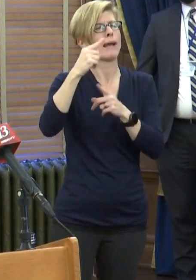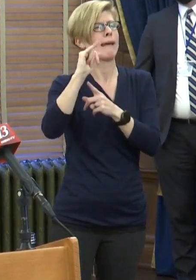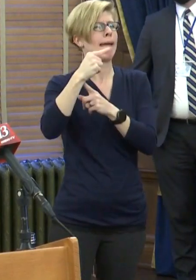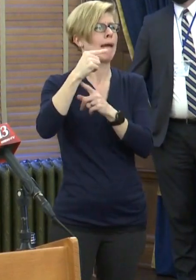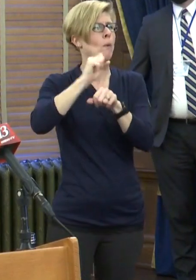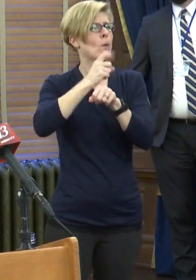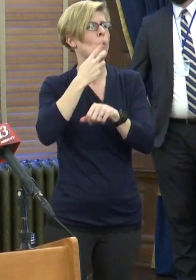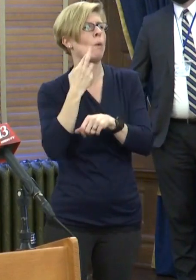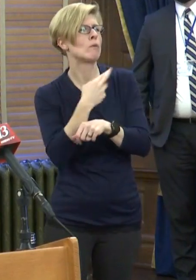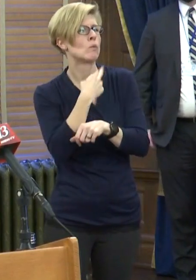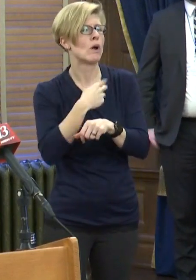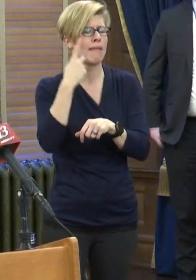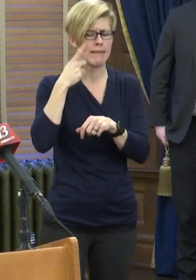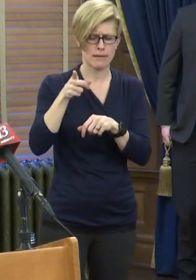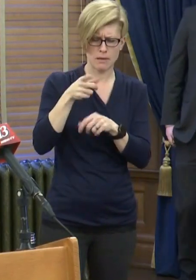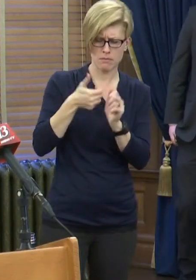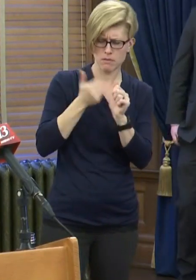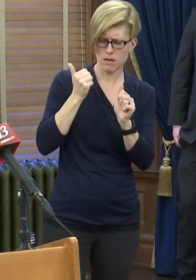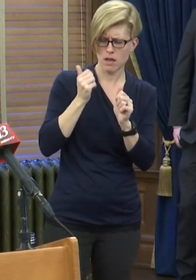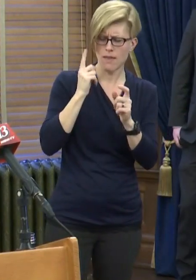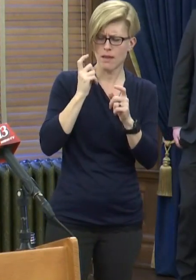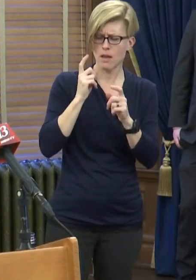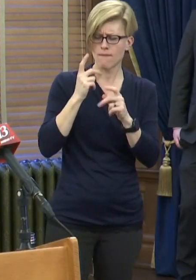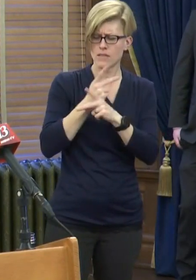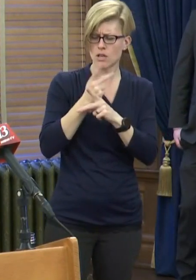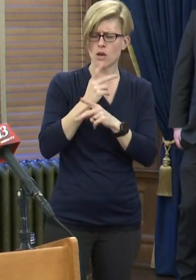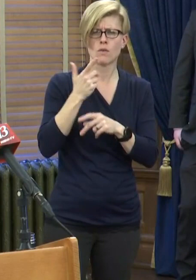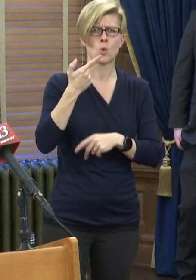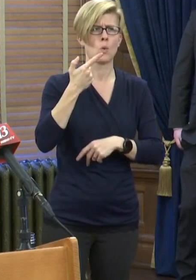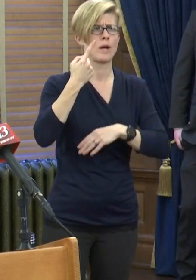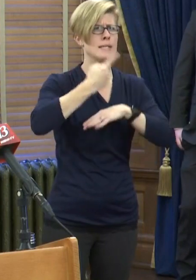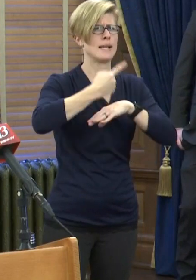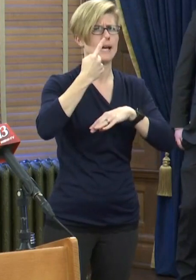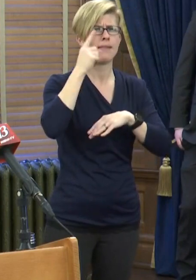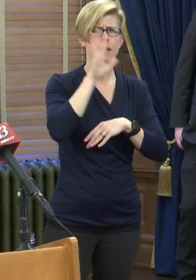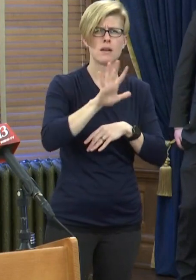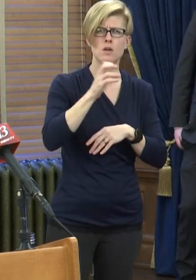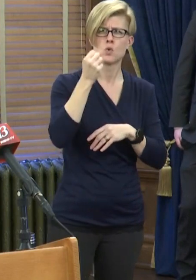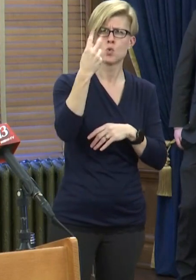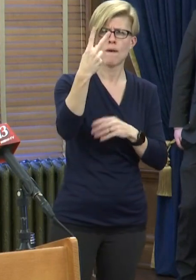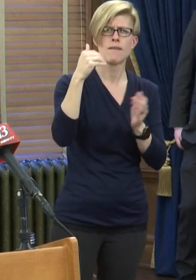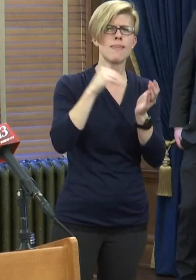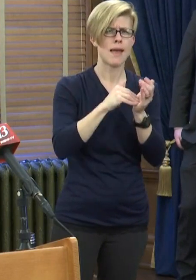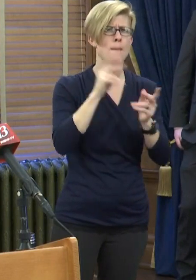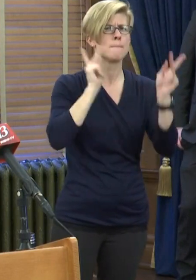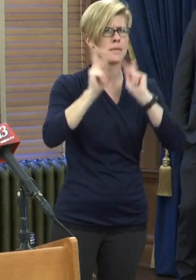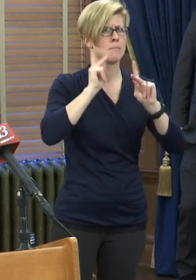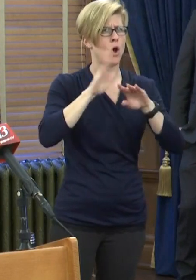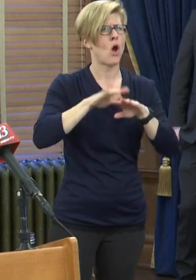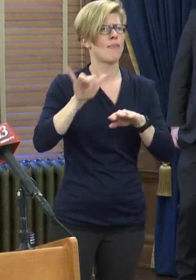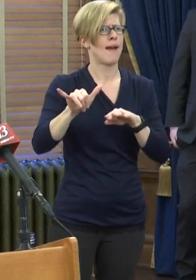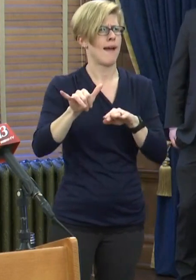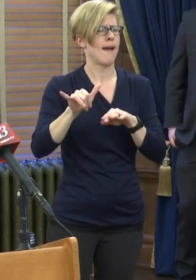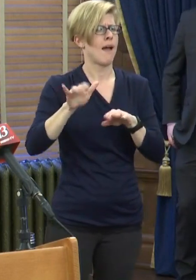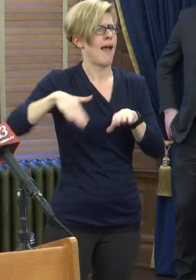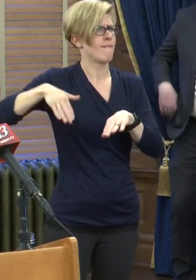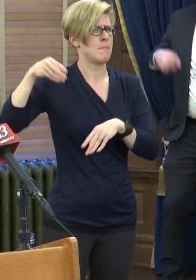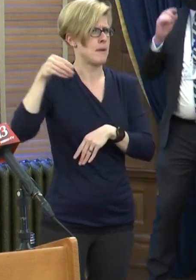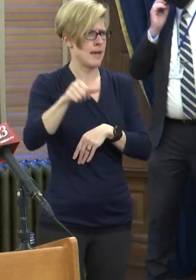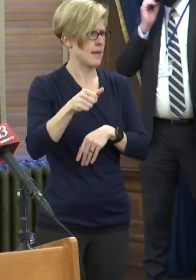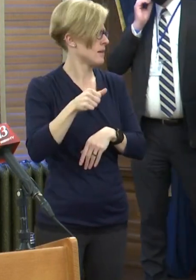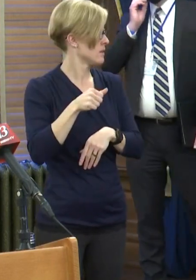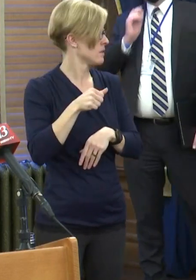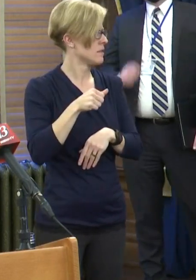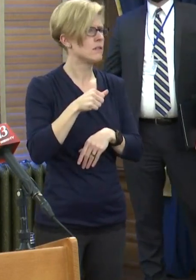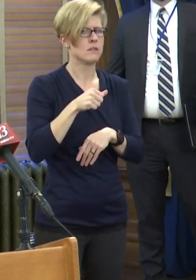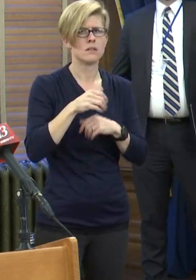backlog is calculated after 21 days, and I believe that there's about 12,000 Kansans still in that backlog. And